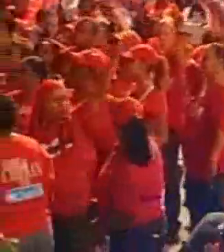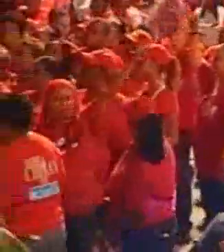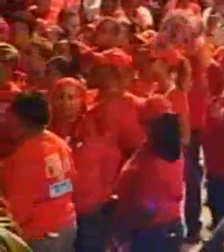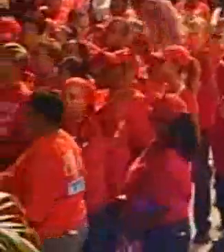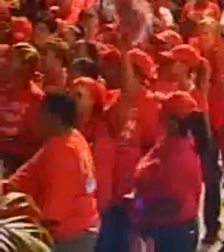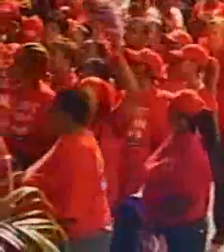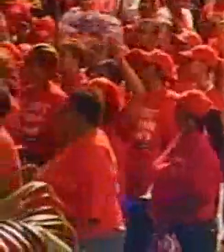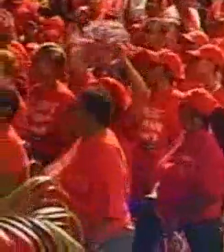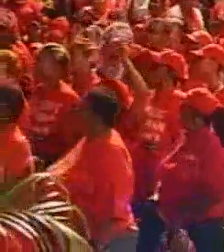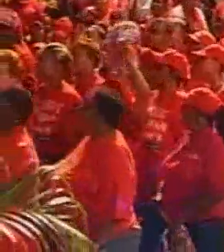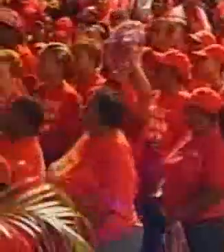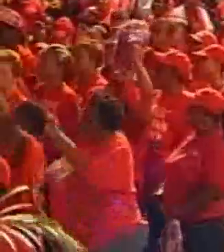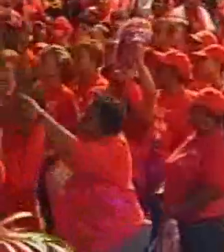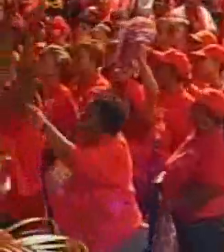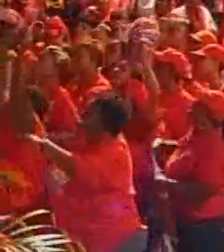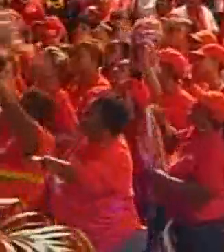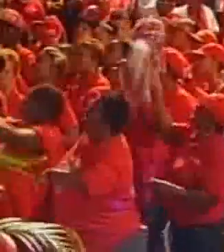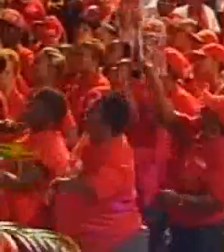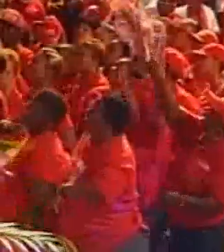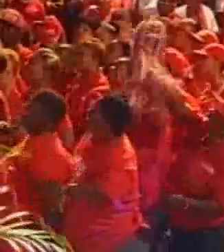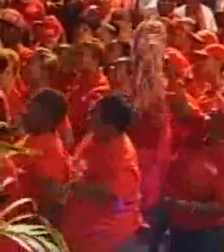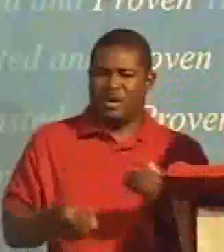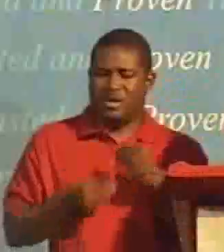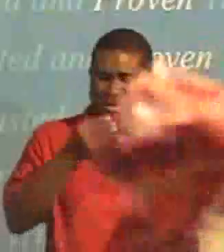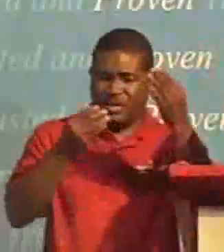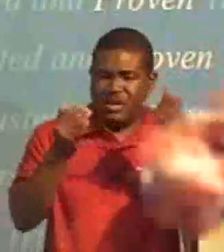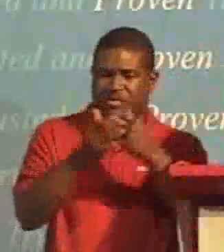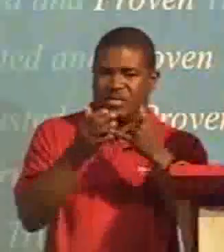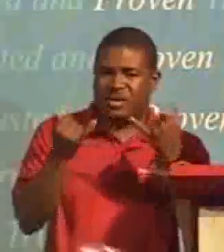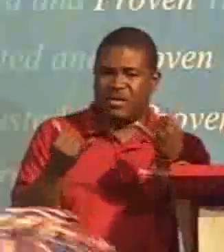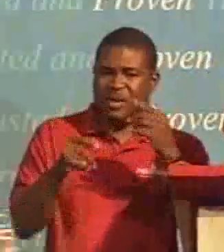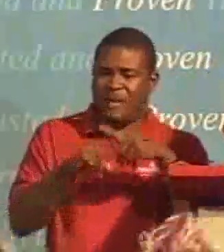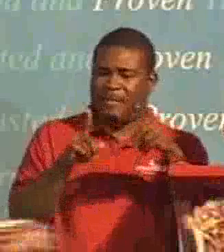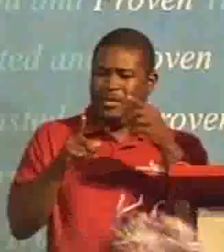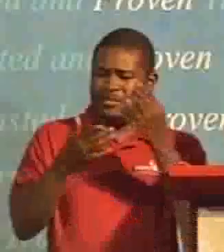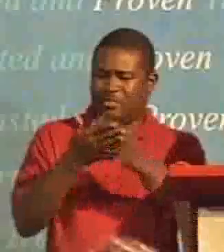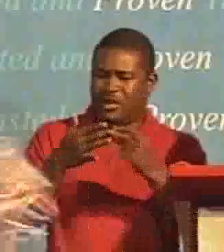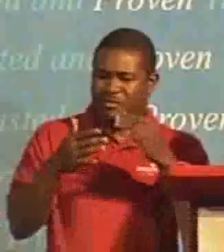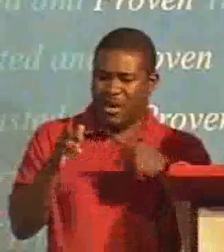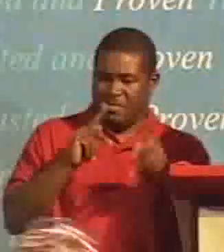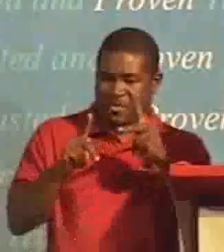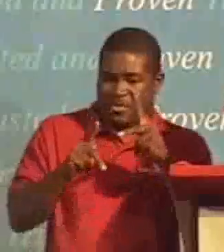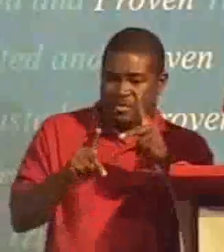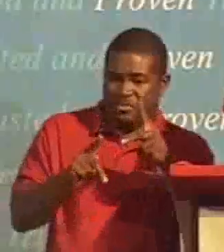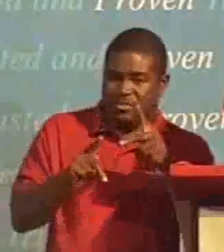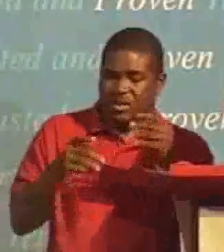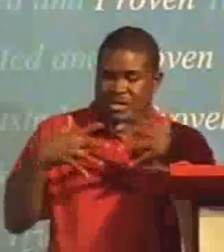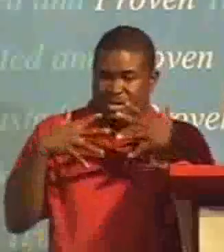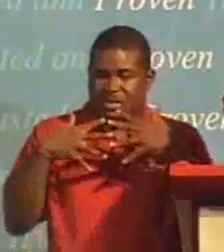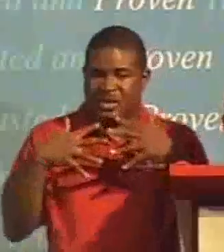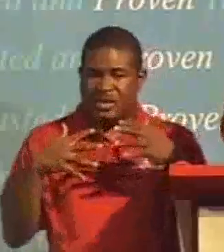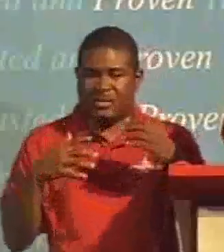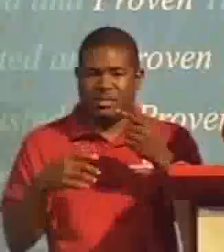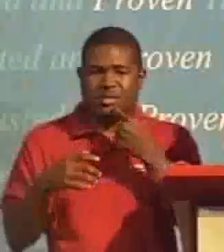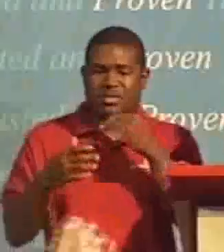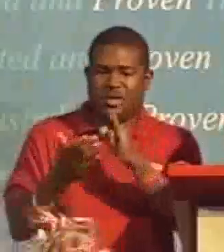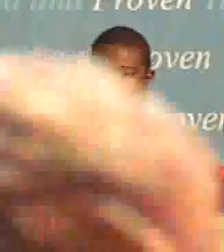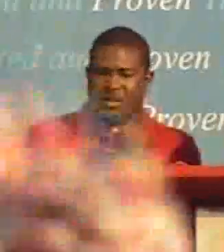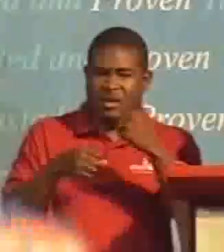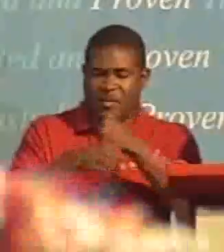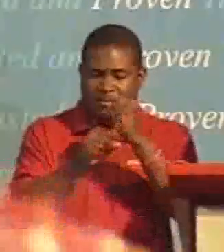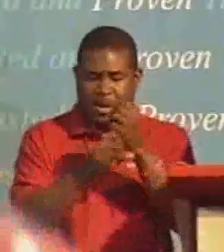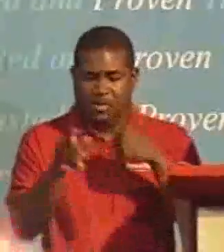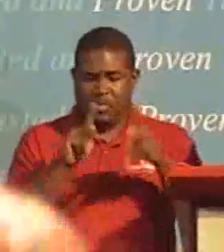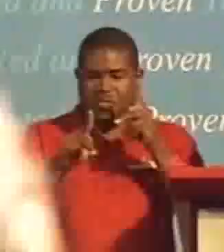If I had my way, I'll give it to you now, but some of my fellas dead scared. They're scary, you say, we can make some other people upset. But